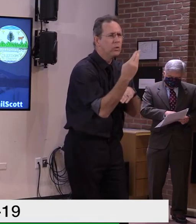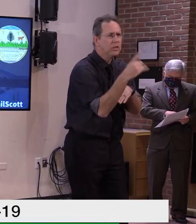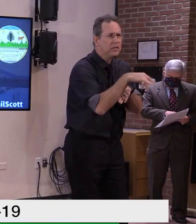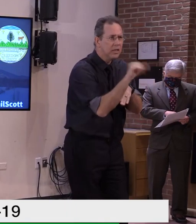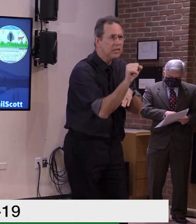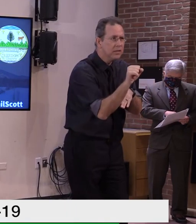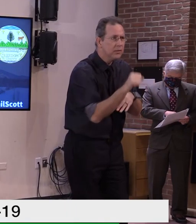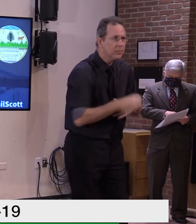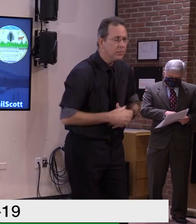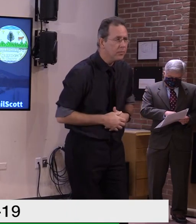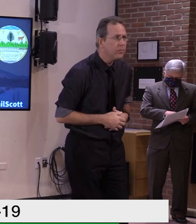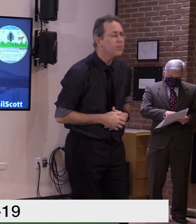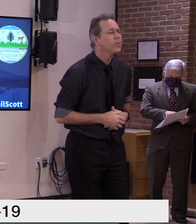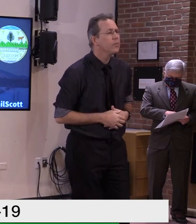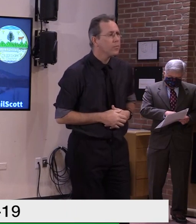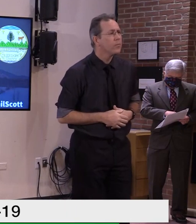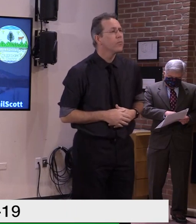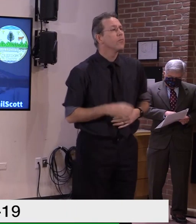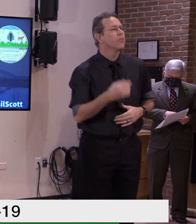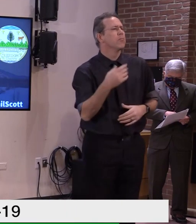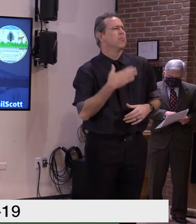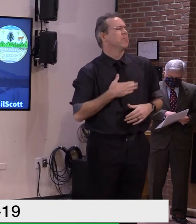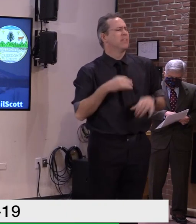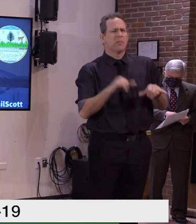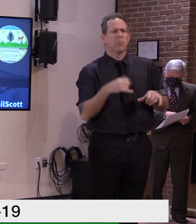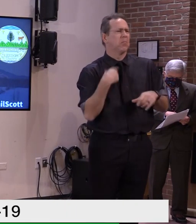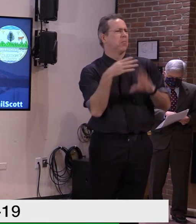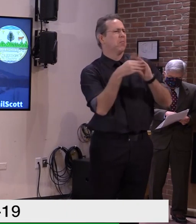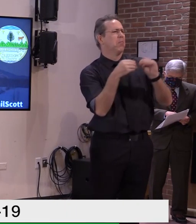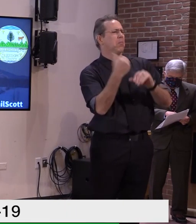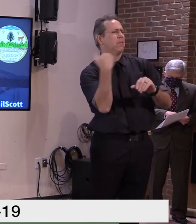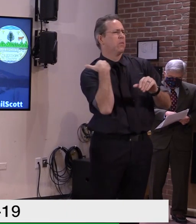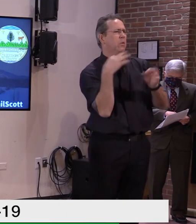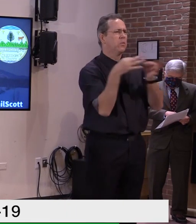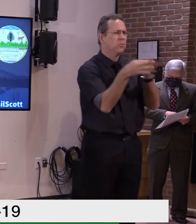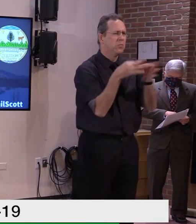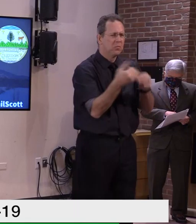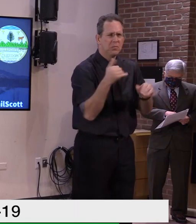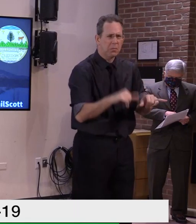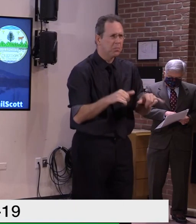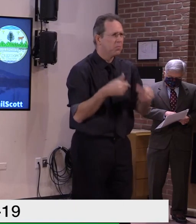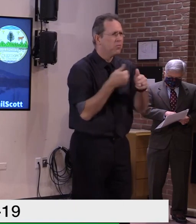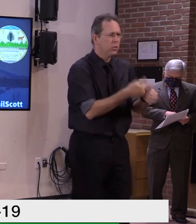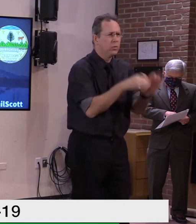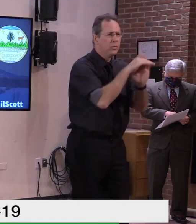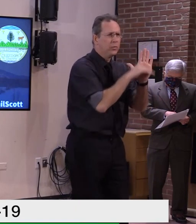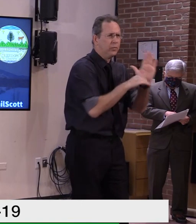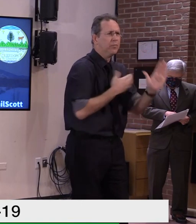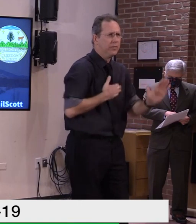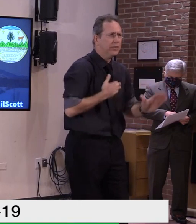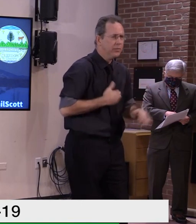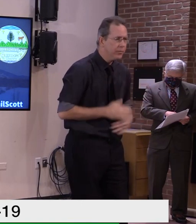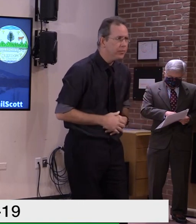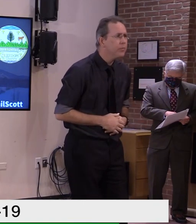schools. And as we announced before Thanksgiving, our regular testing of school employees